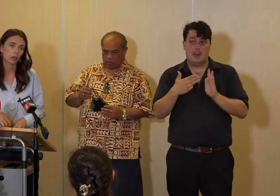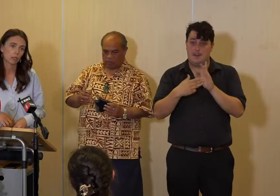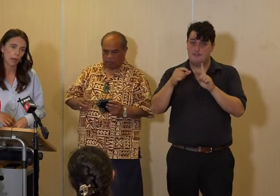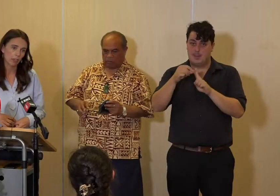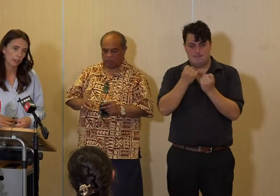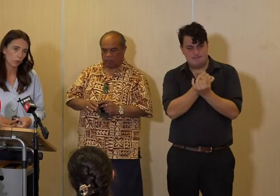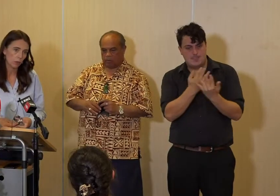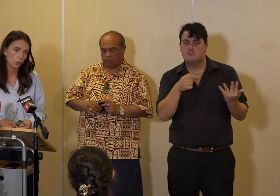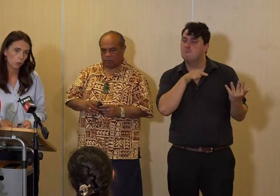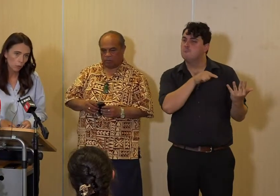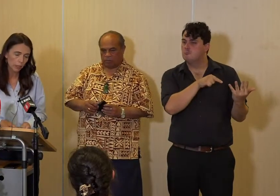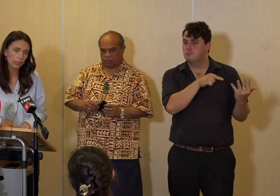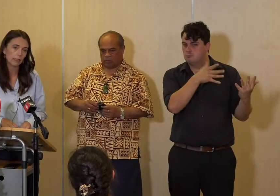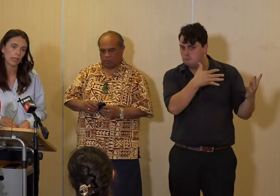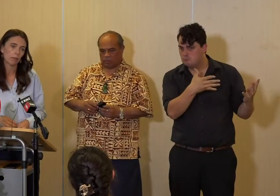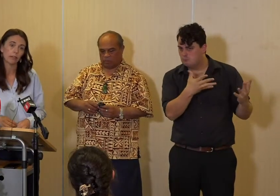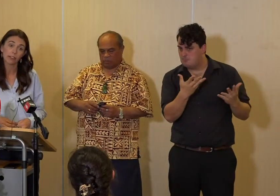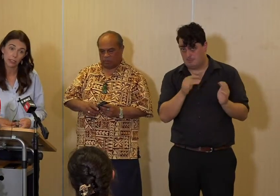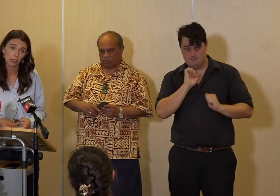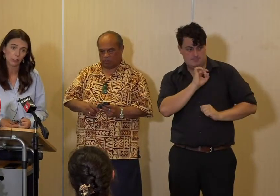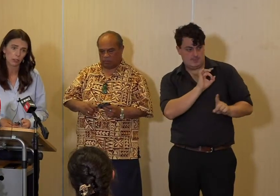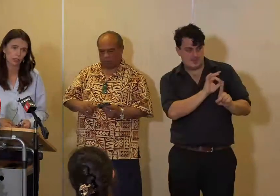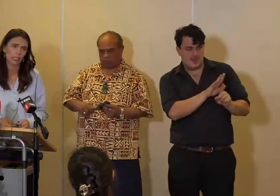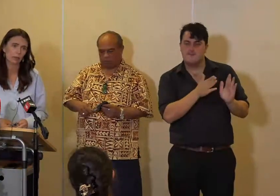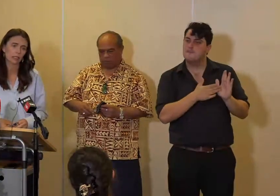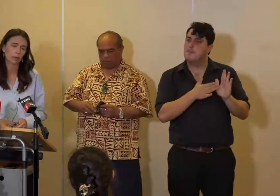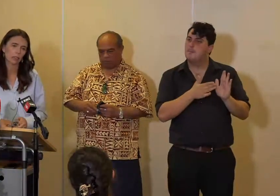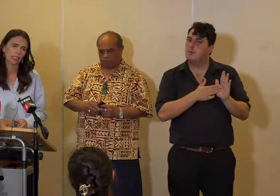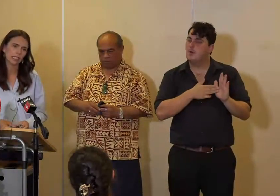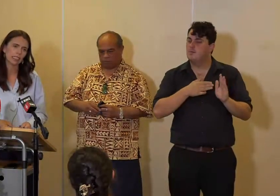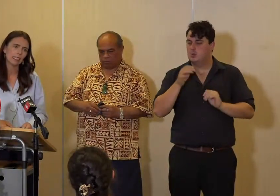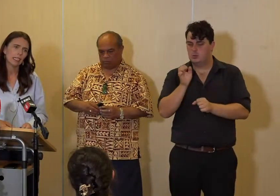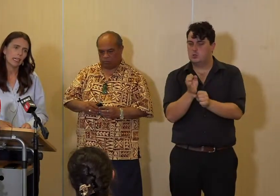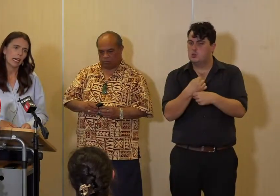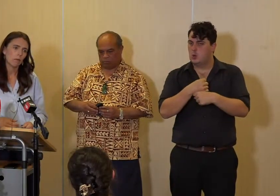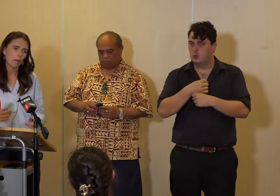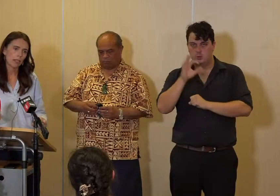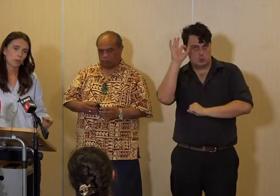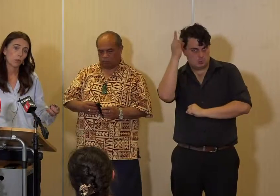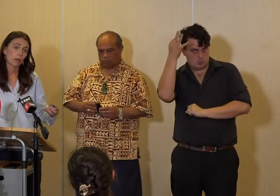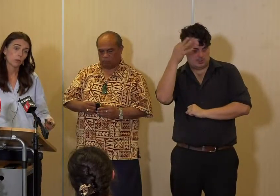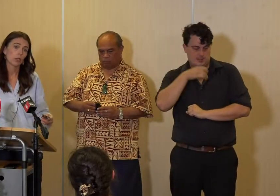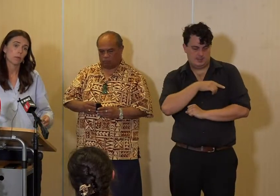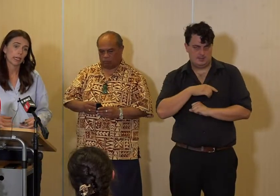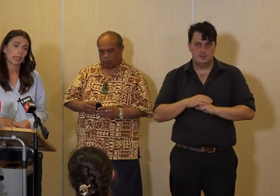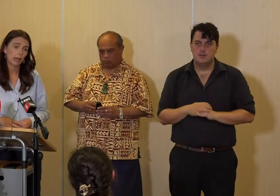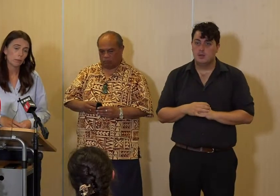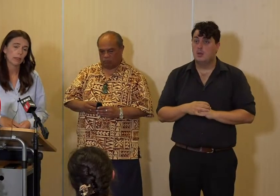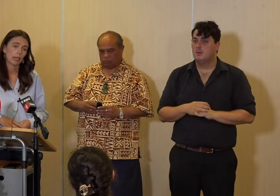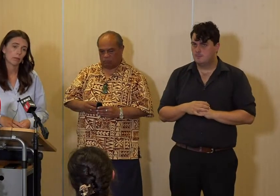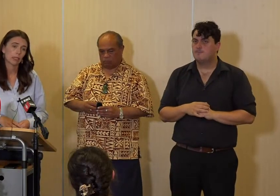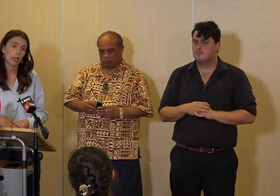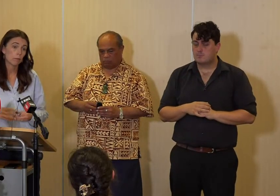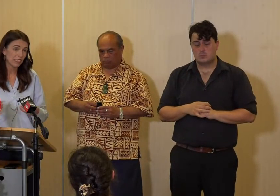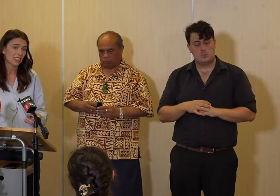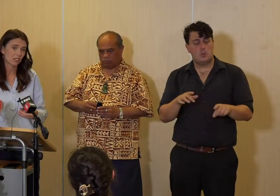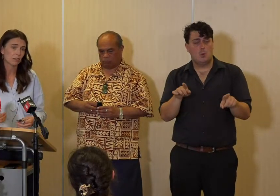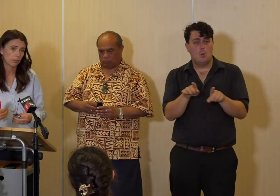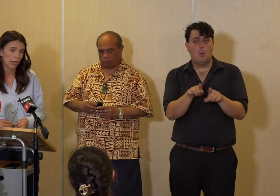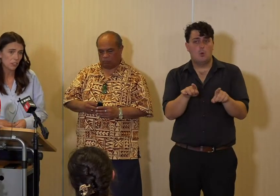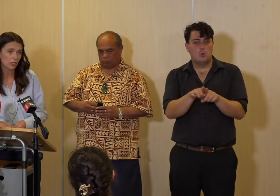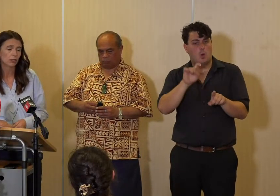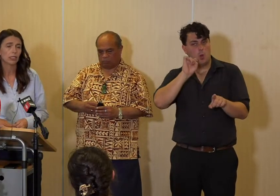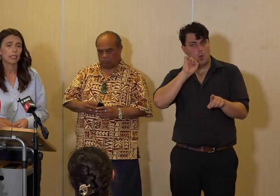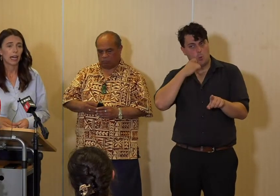community, and so as part of their work will be in very close contact with the community. I imagine we'll be also picking up pieces